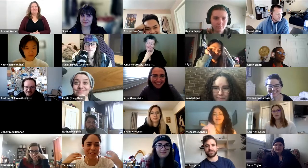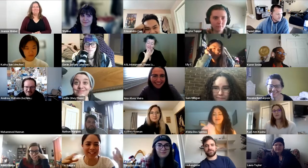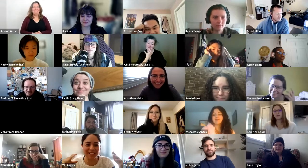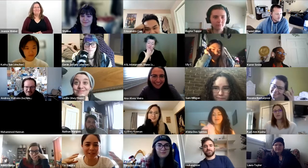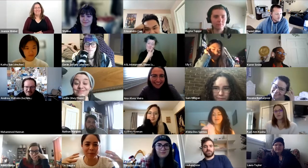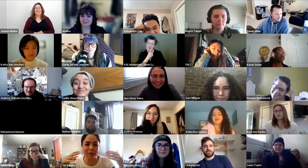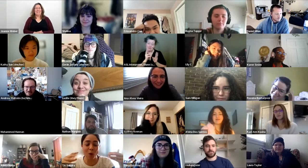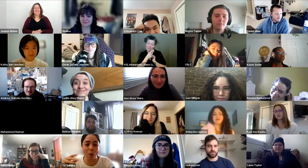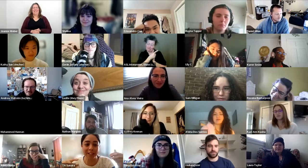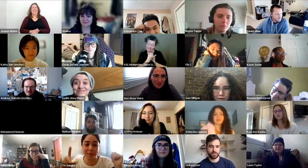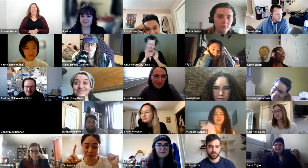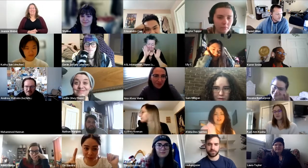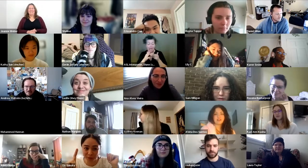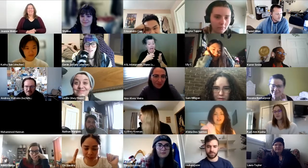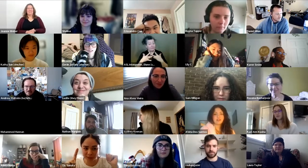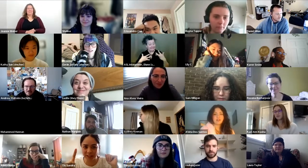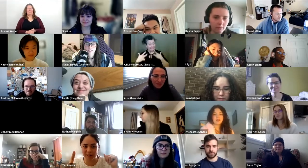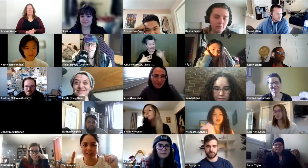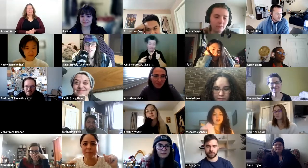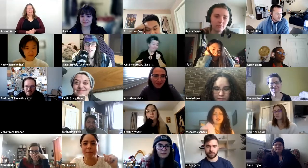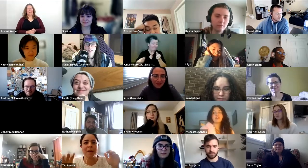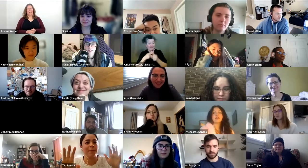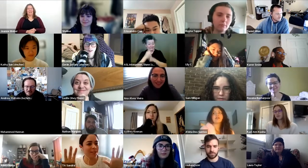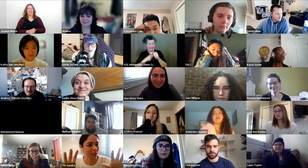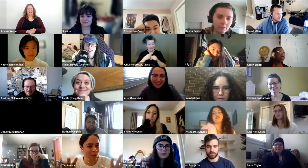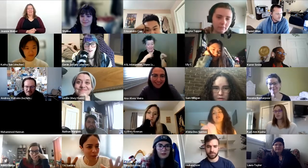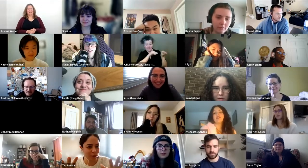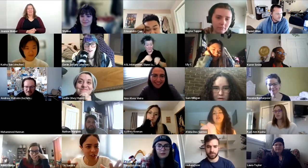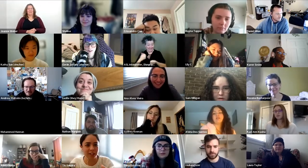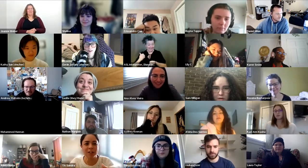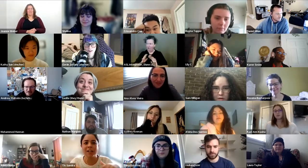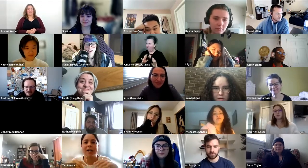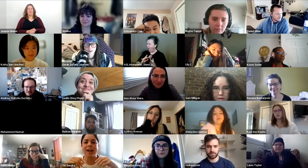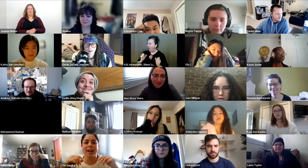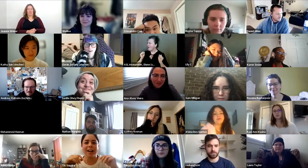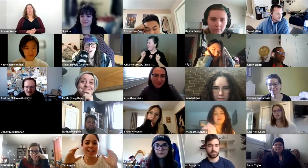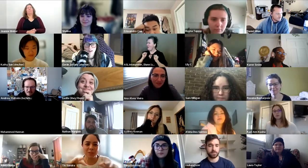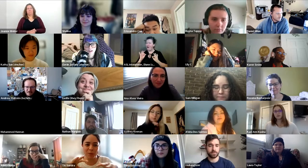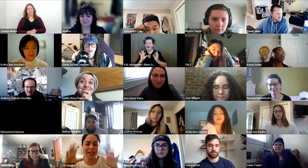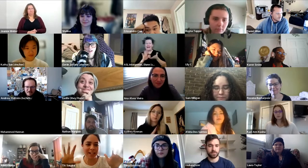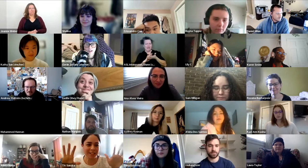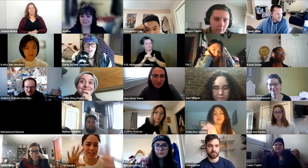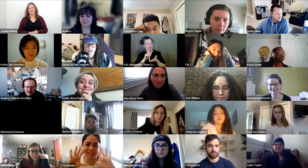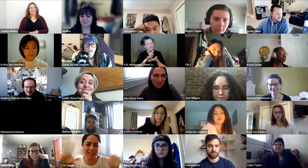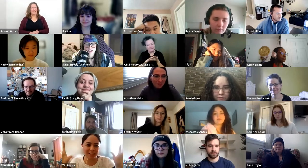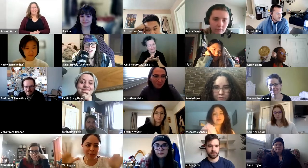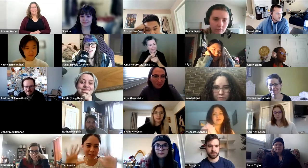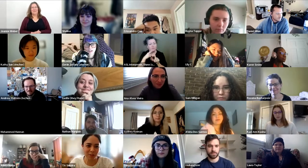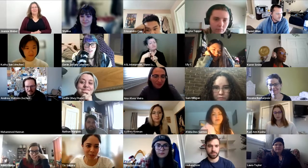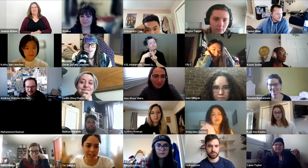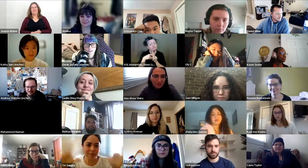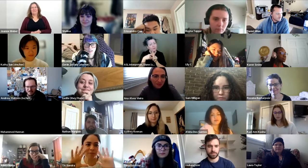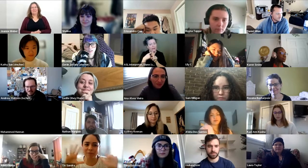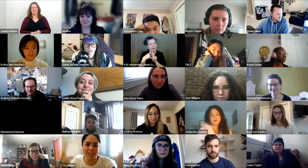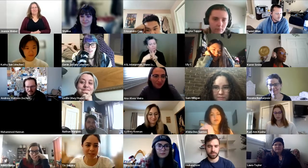I was very excited about the cold in my first winter here, but it was a good winter. This one is this